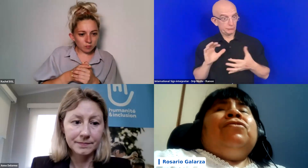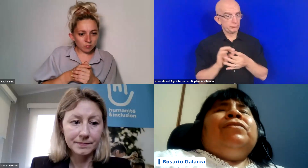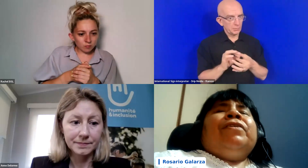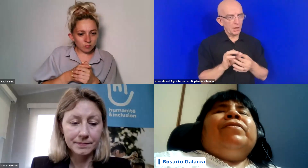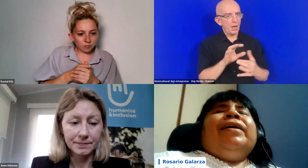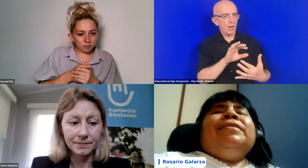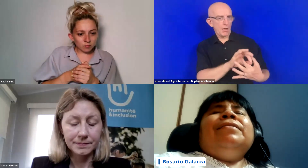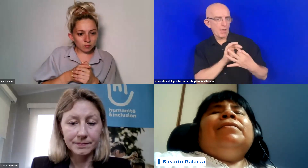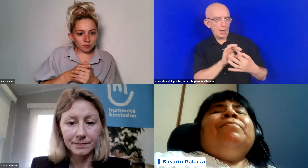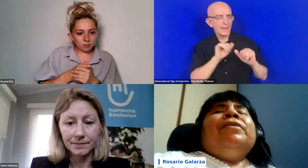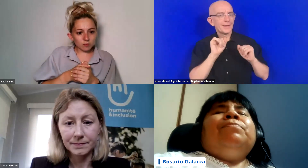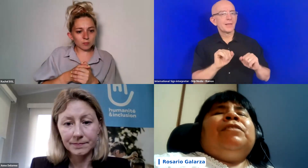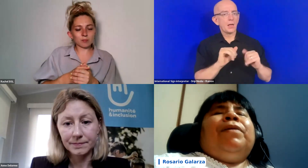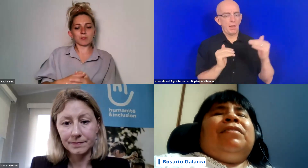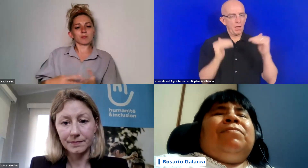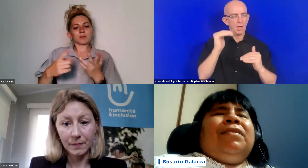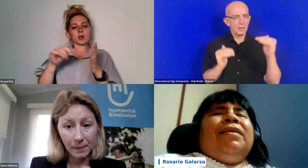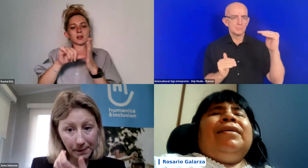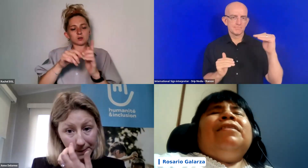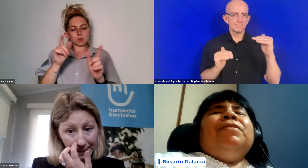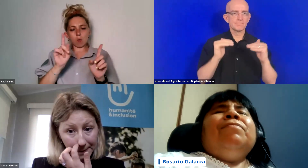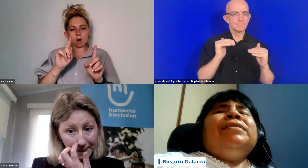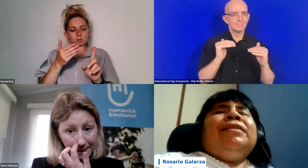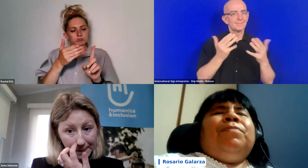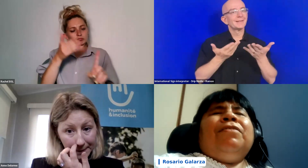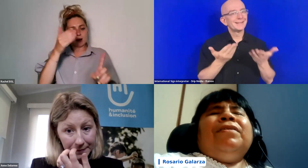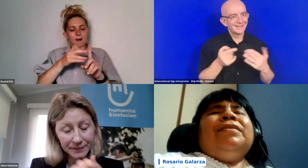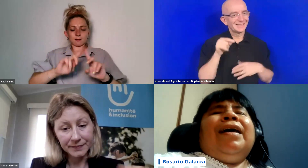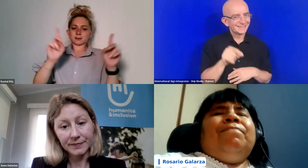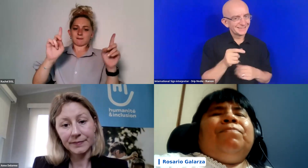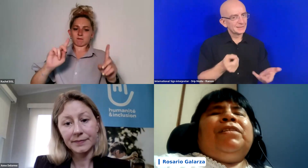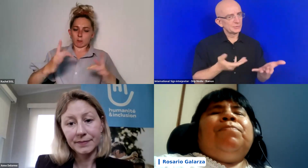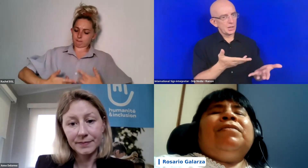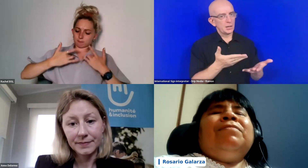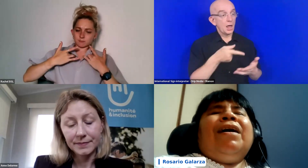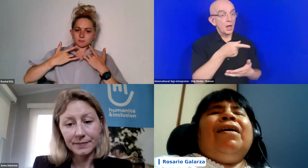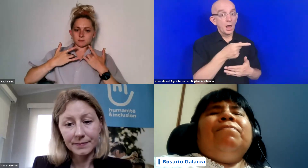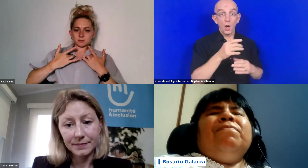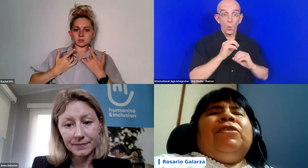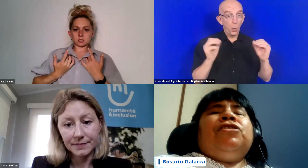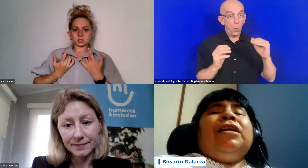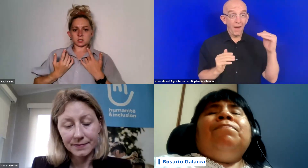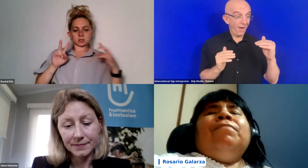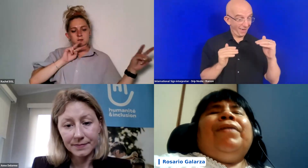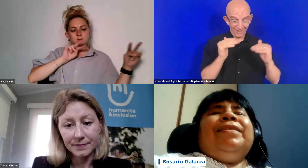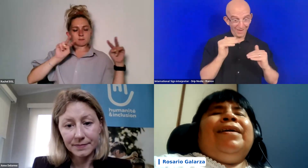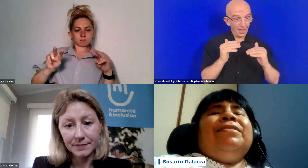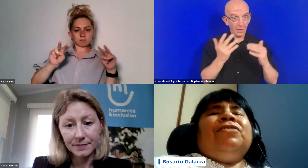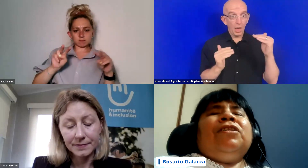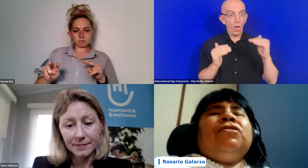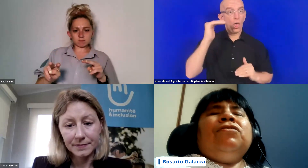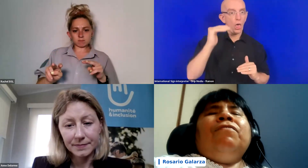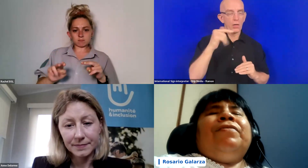Another issue is recognizing diverse perspectives. Individuals' experience and perspectives are shaped by